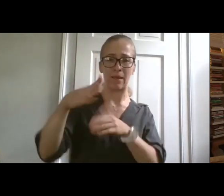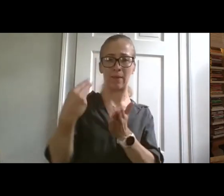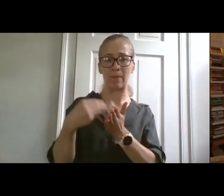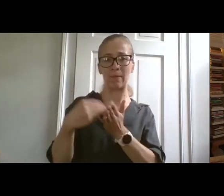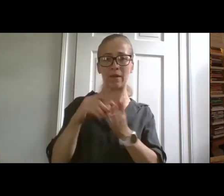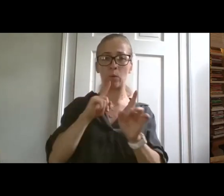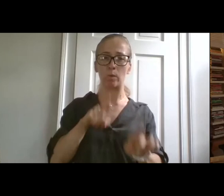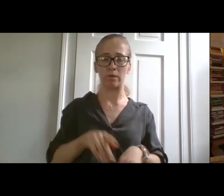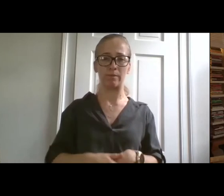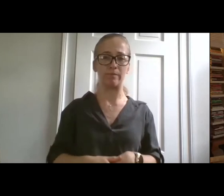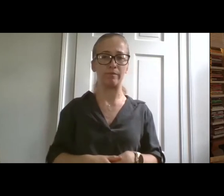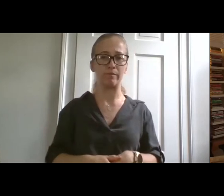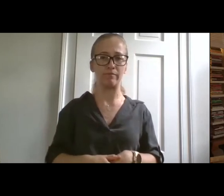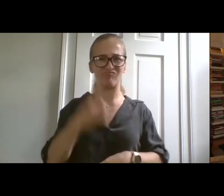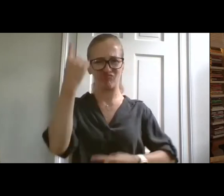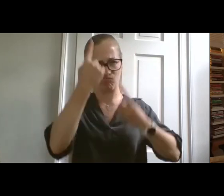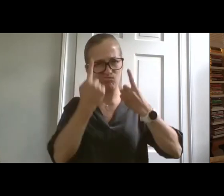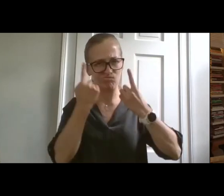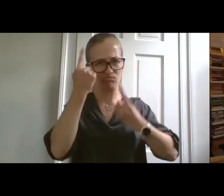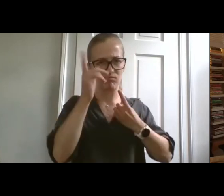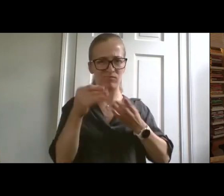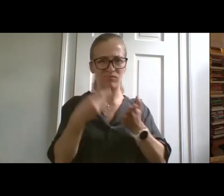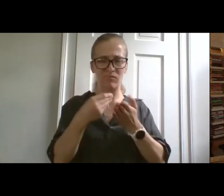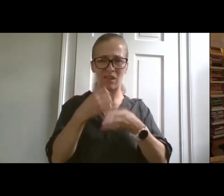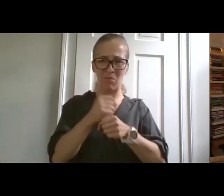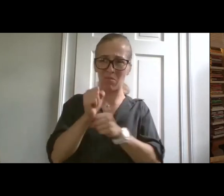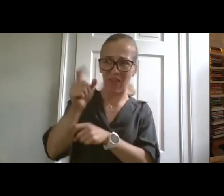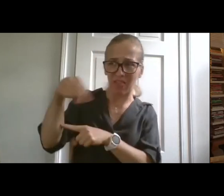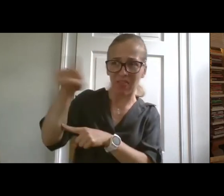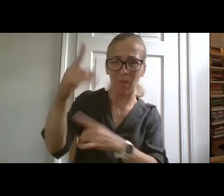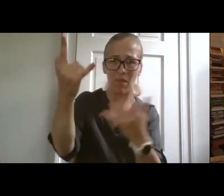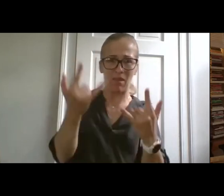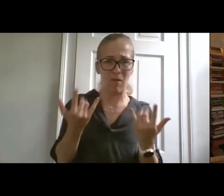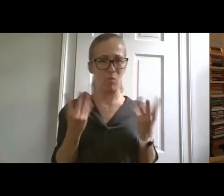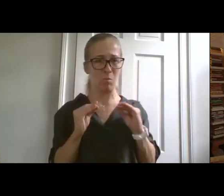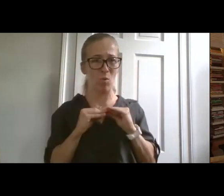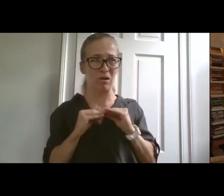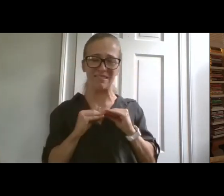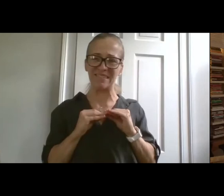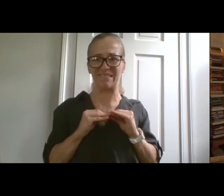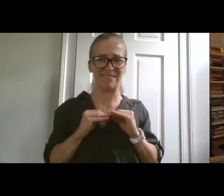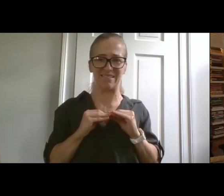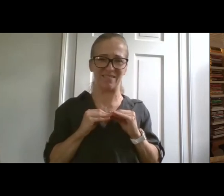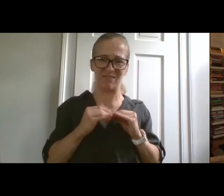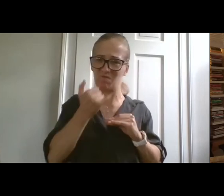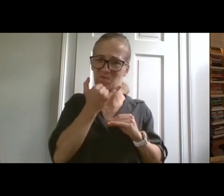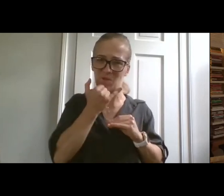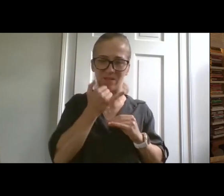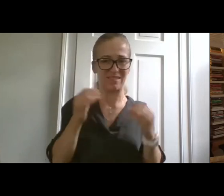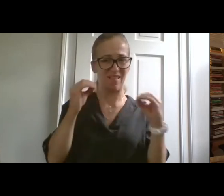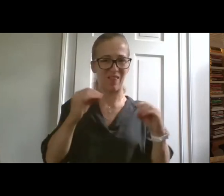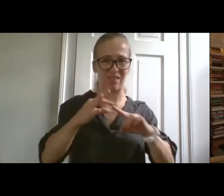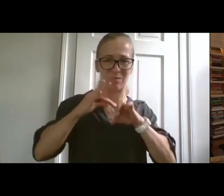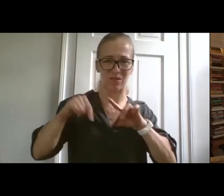order. He wonders if that money will make them love him more, but he already knows better than that. There is nothing